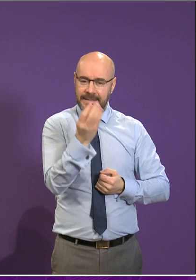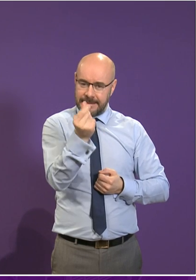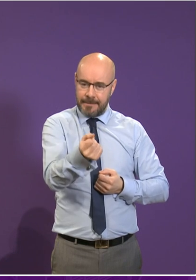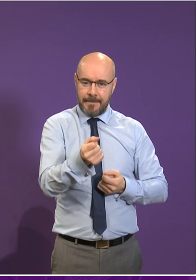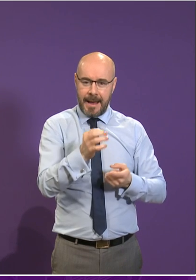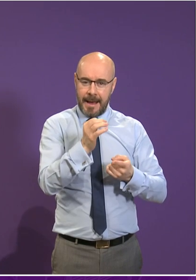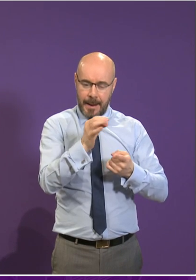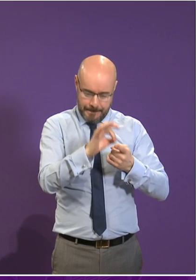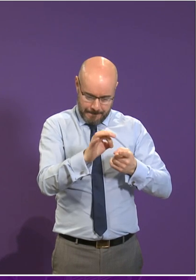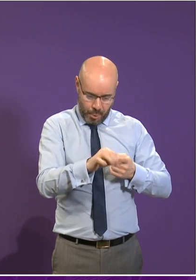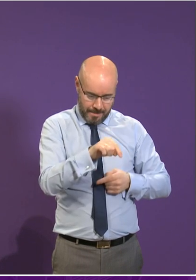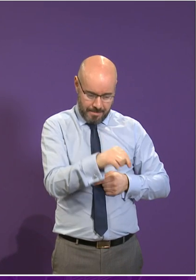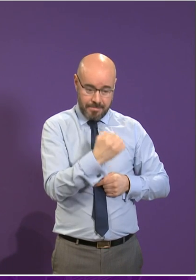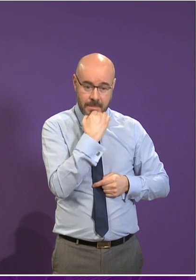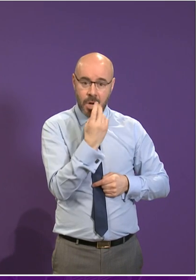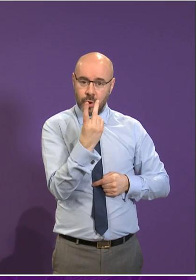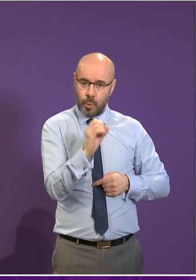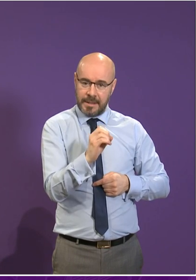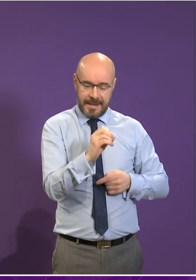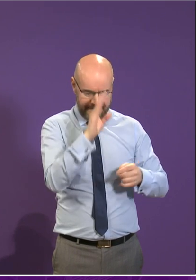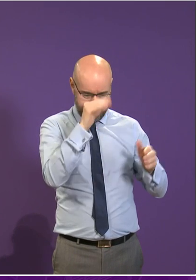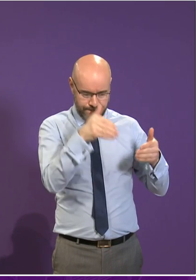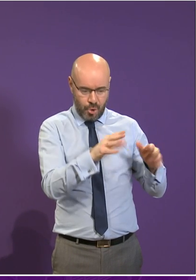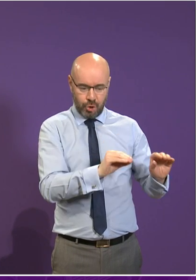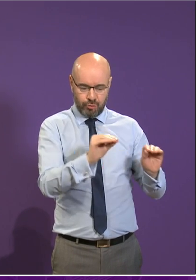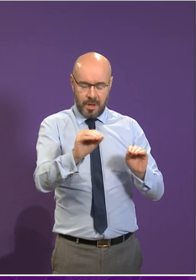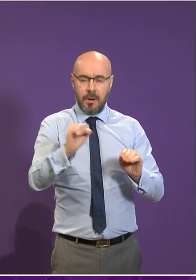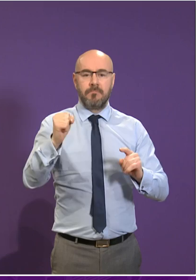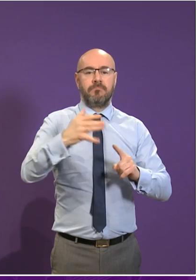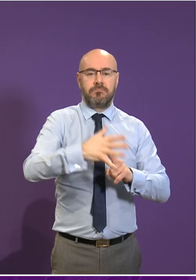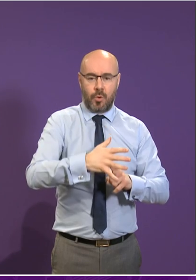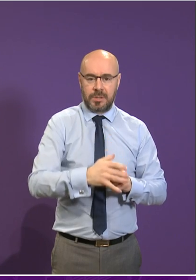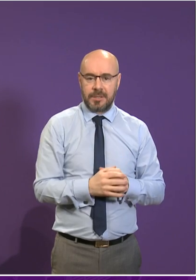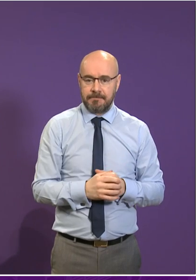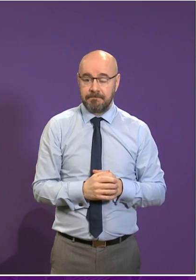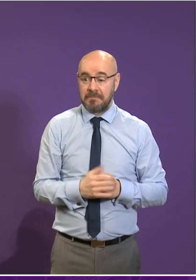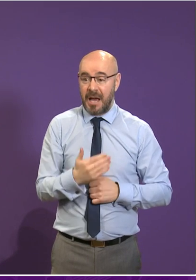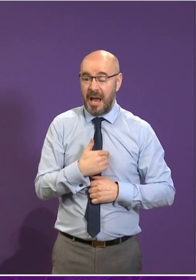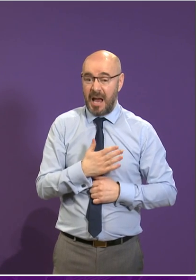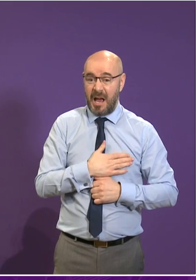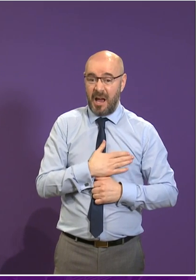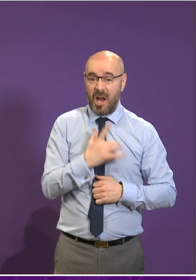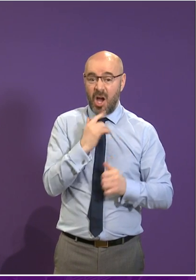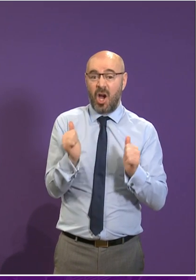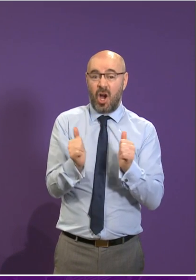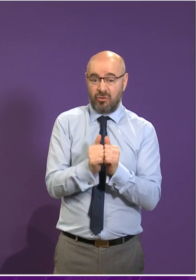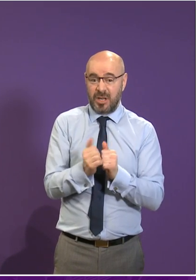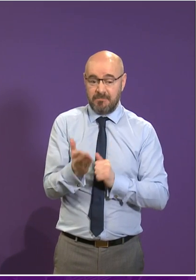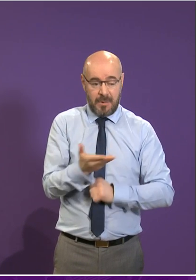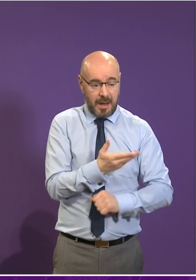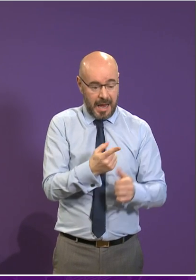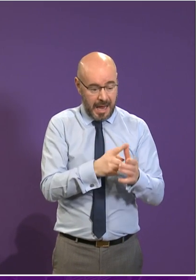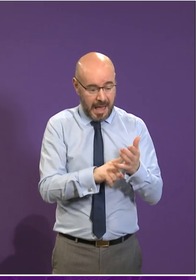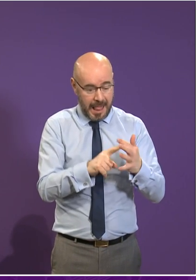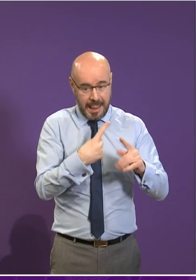Action 20 and that focus on transitions is crucially important. Yeah, I wholeheartedly agree with you there. Alex.